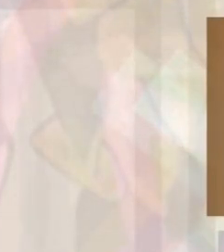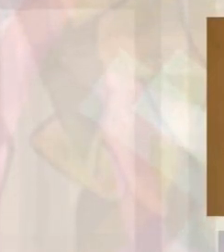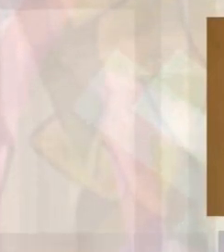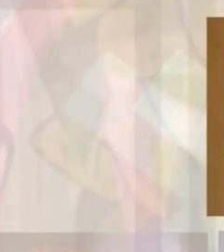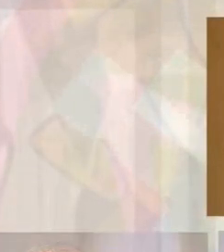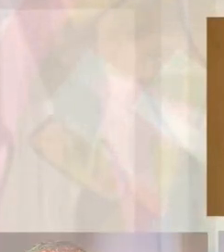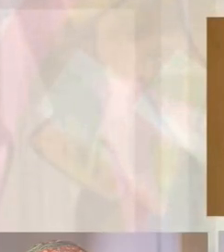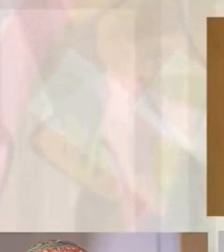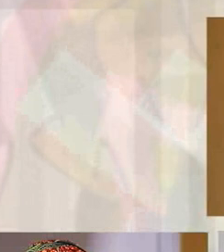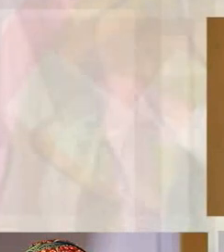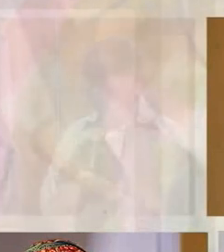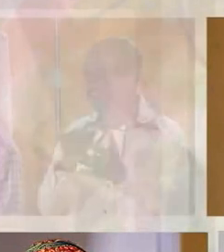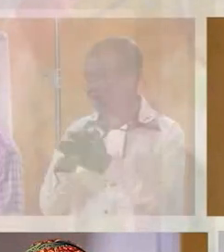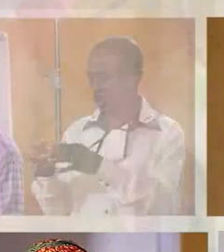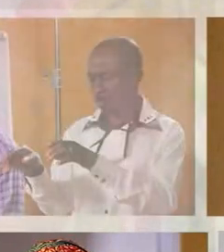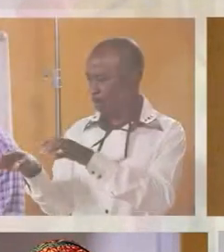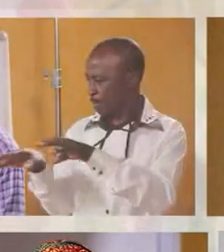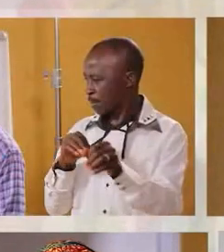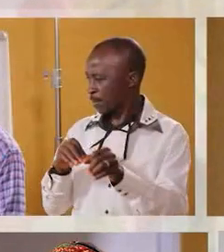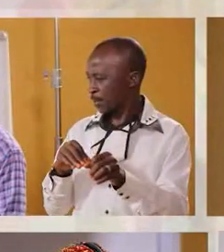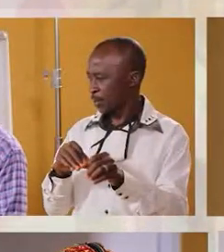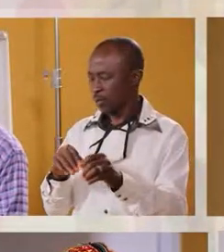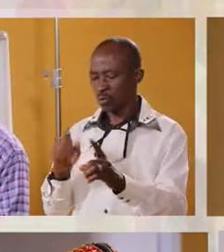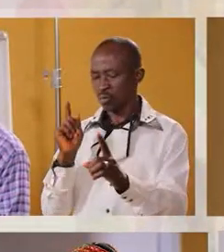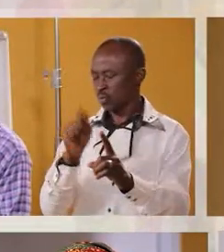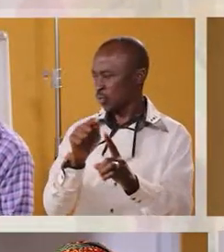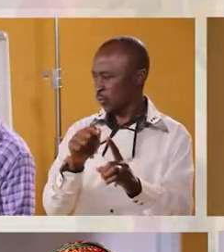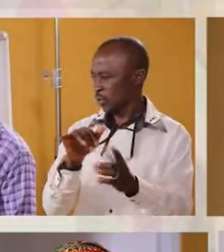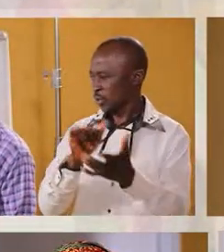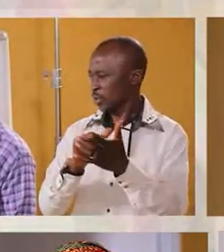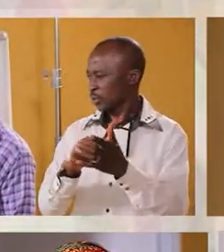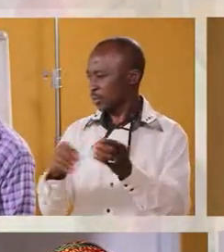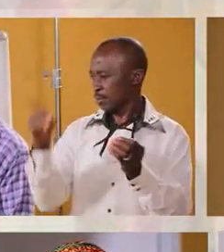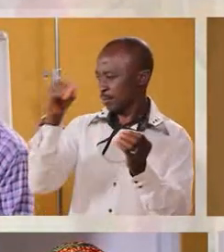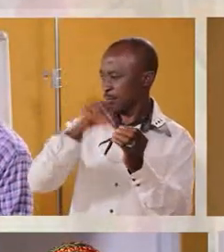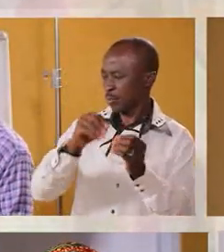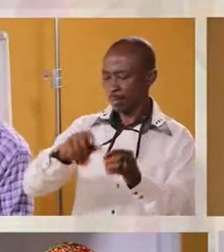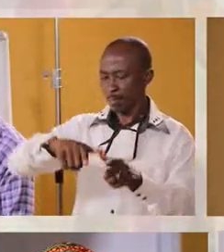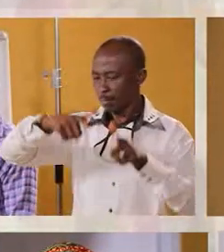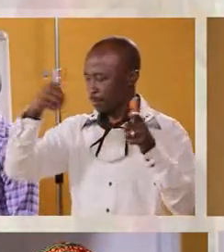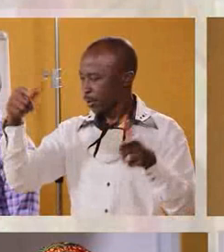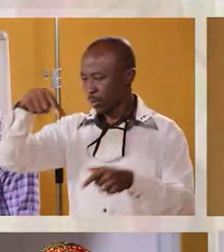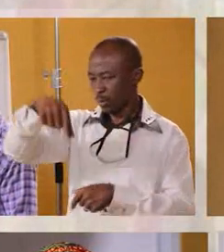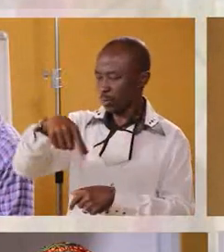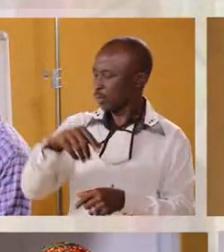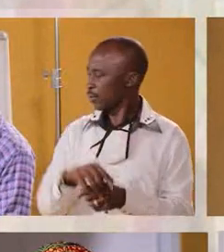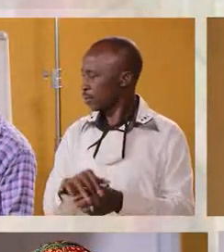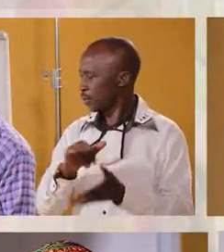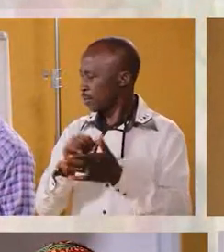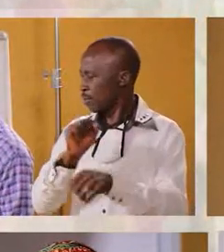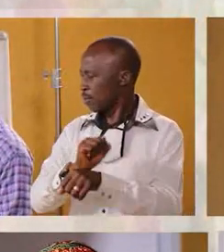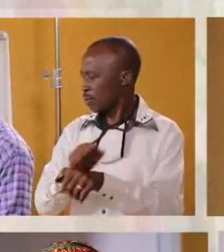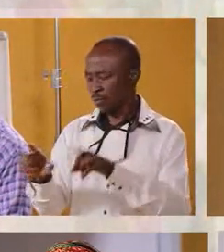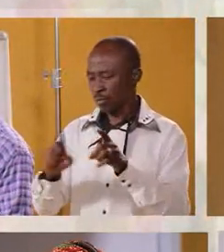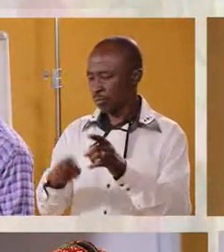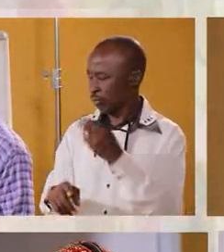to the next point. We should ensure whatever we see is clear. That means work is being